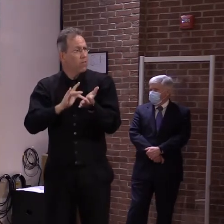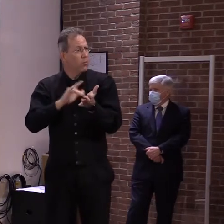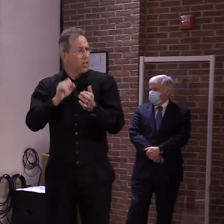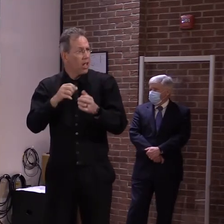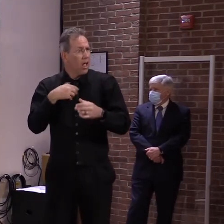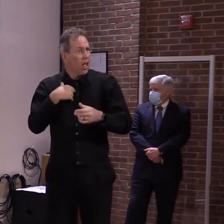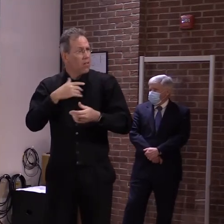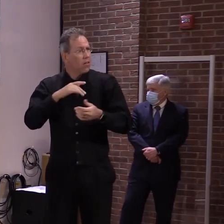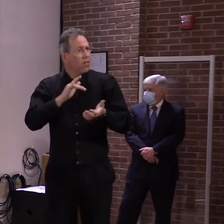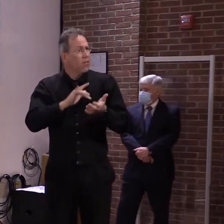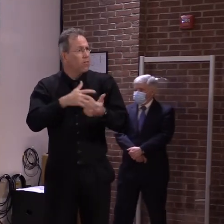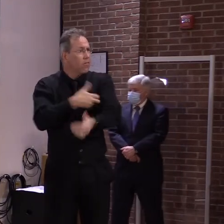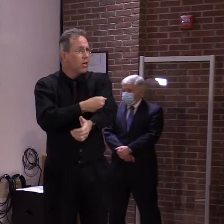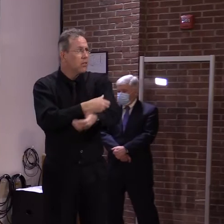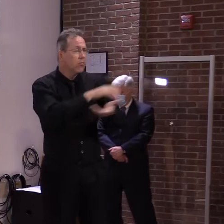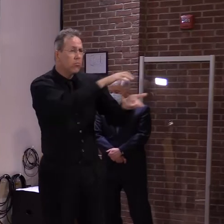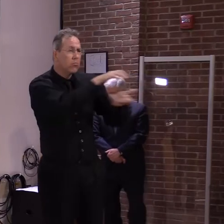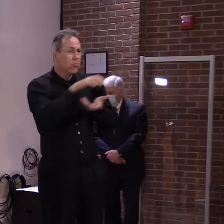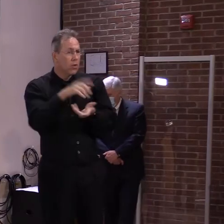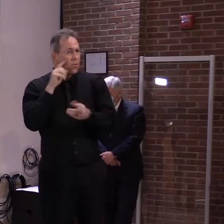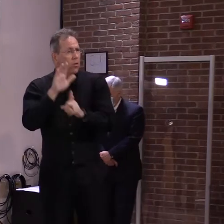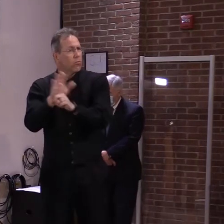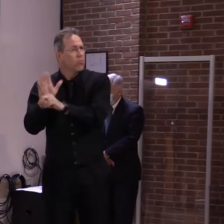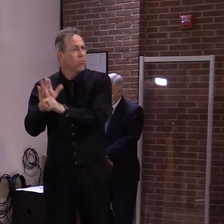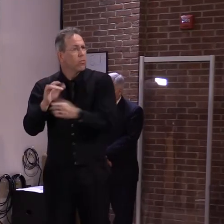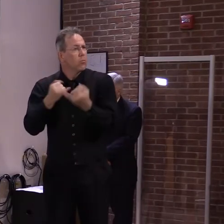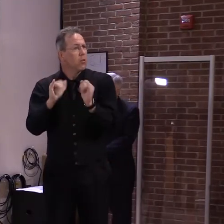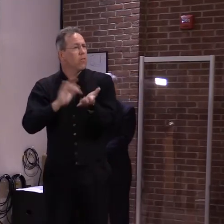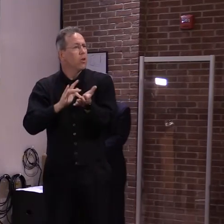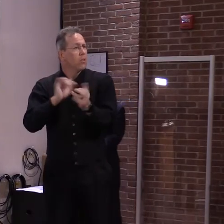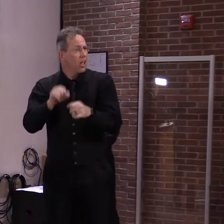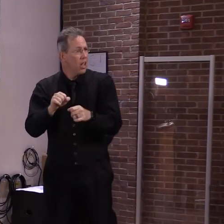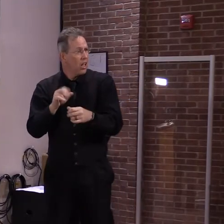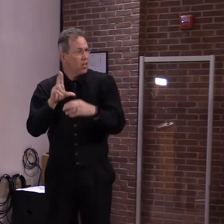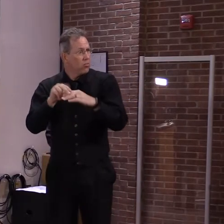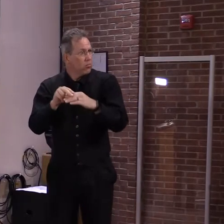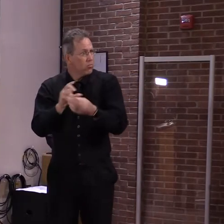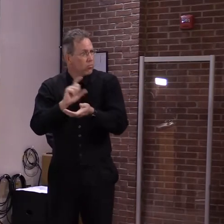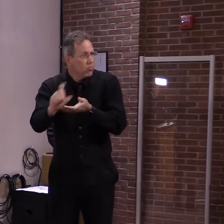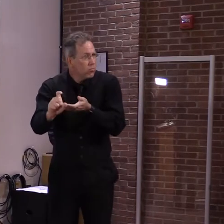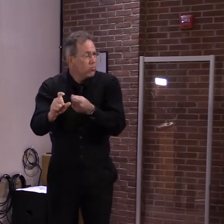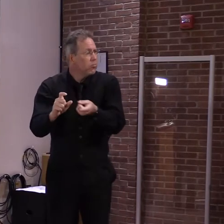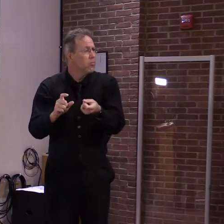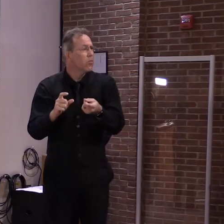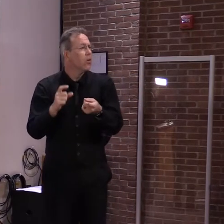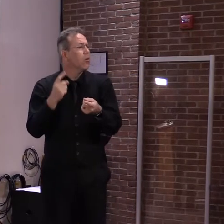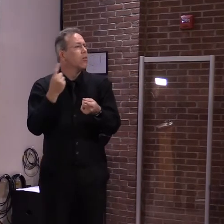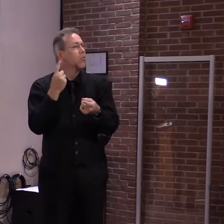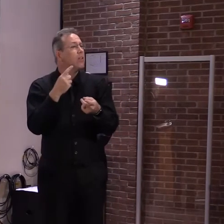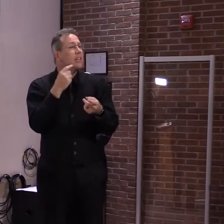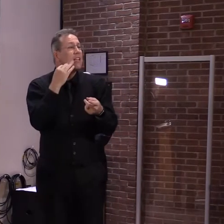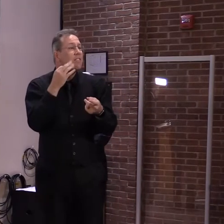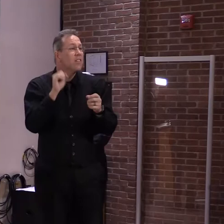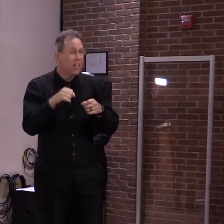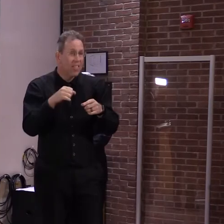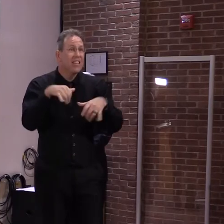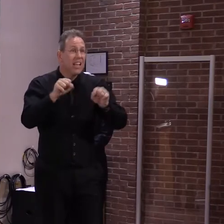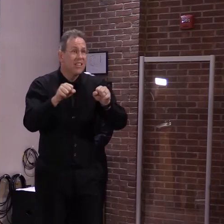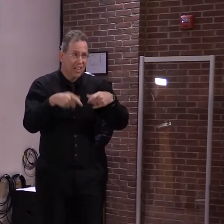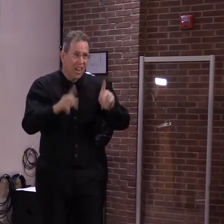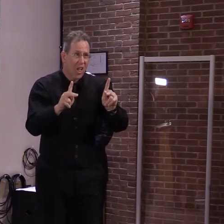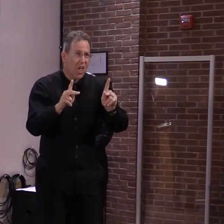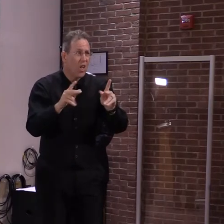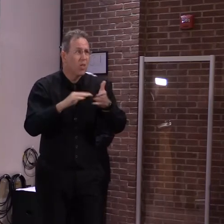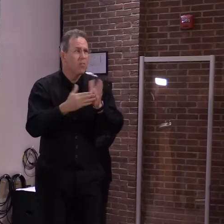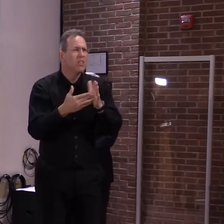does the state look at in terms of, like, what would qualify a pharmacy to start giving the vaccine, and what might get them rejected?